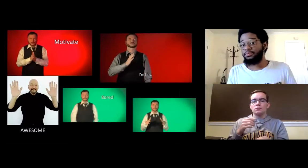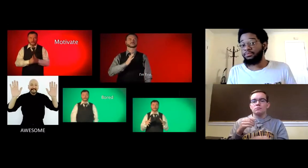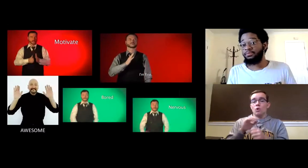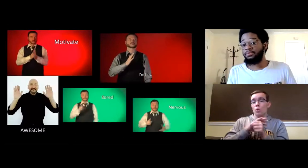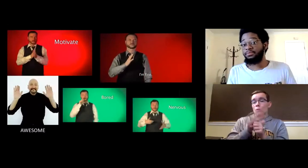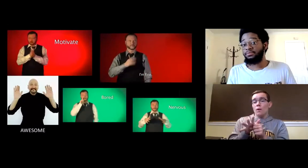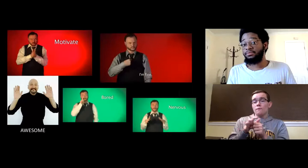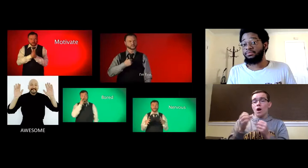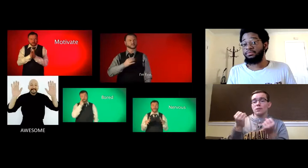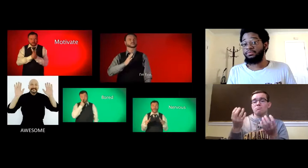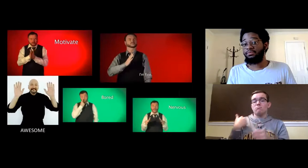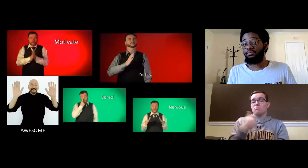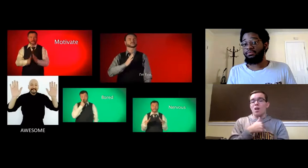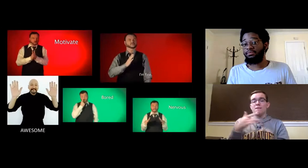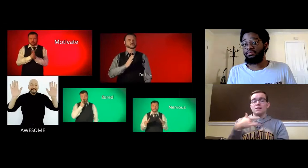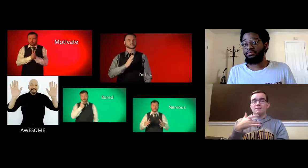Nervous.